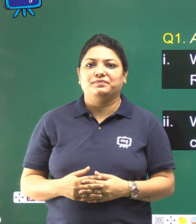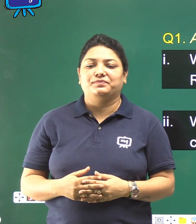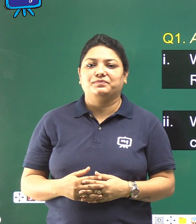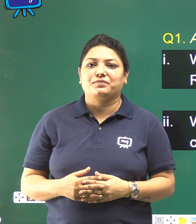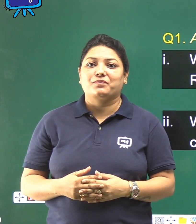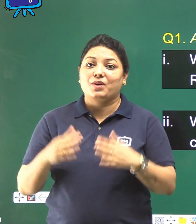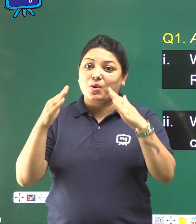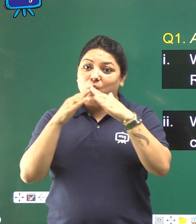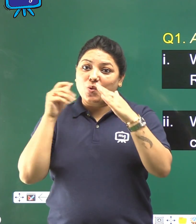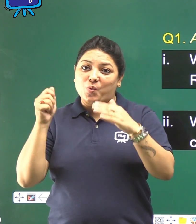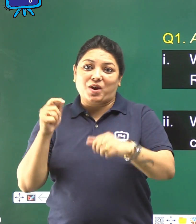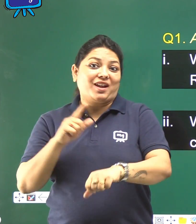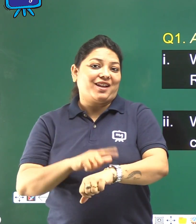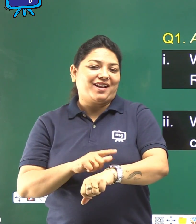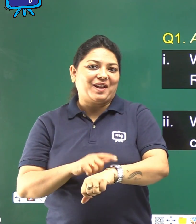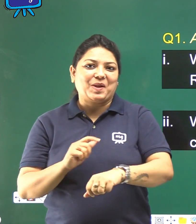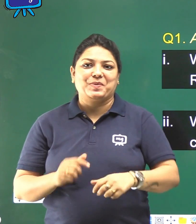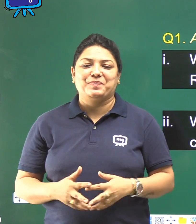Now it's homework time.